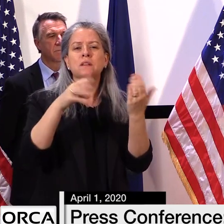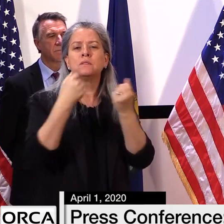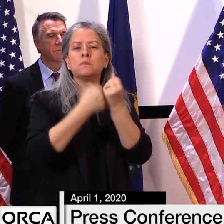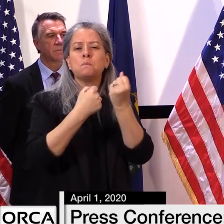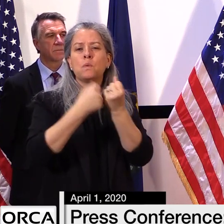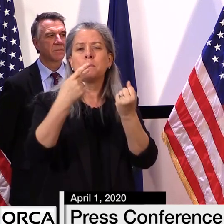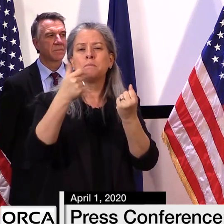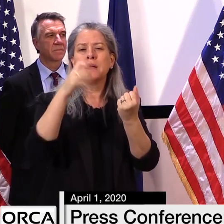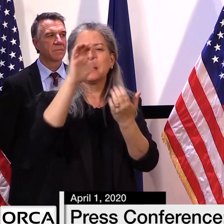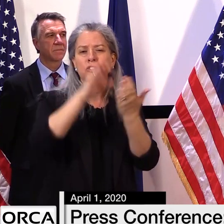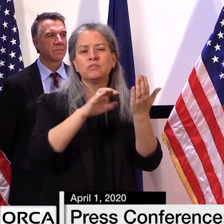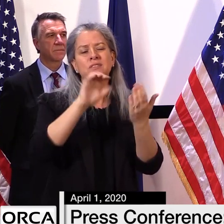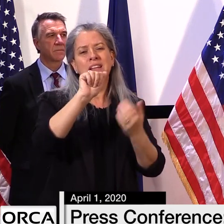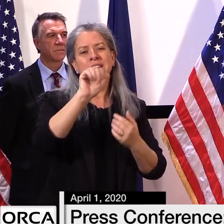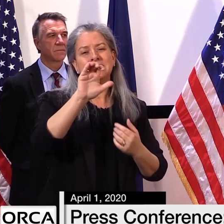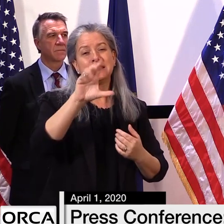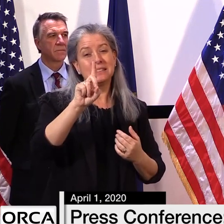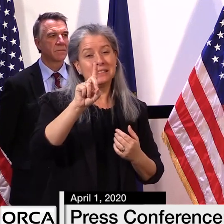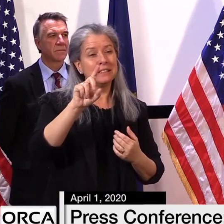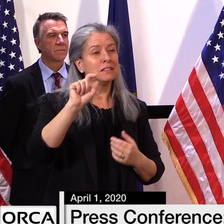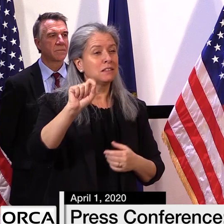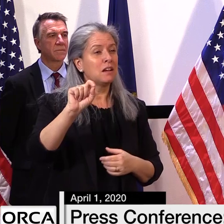website,